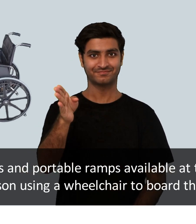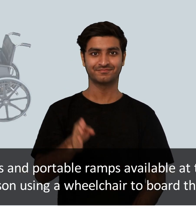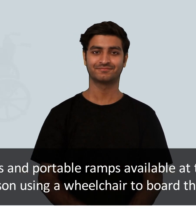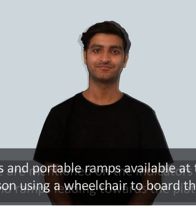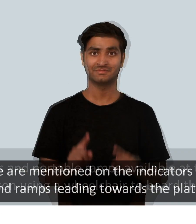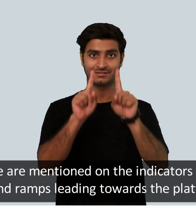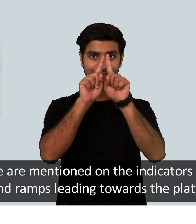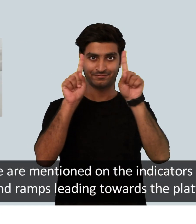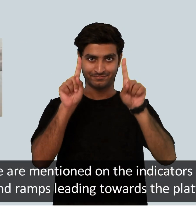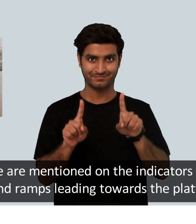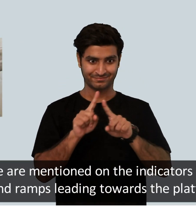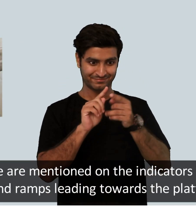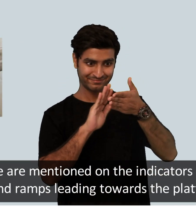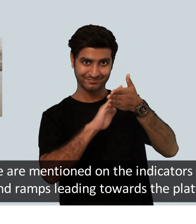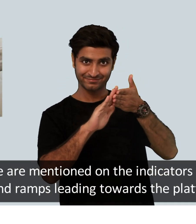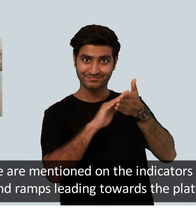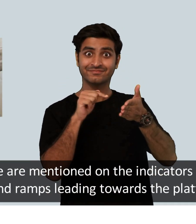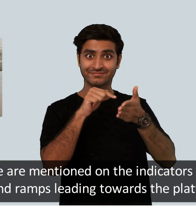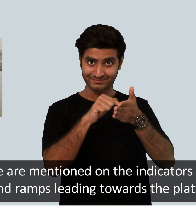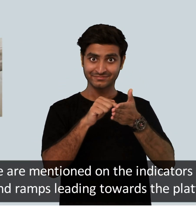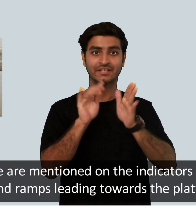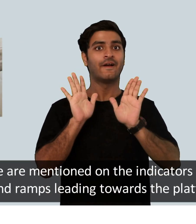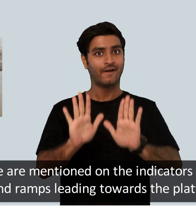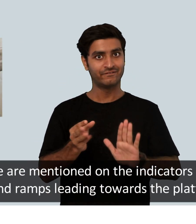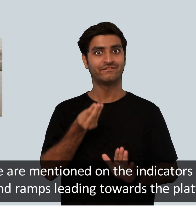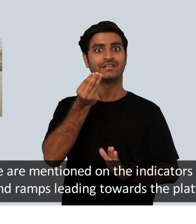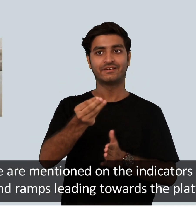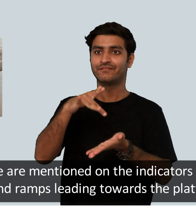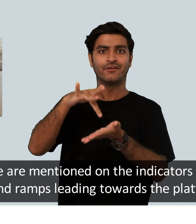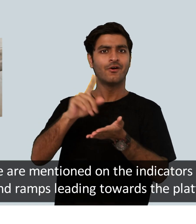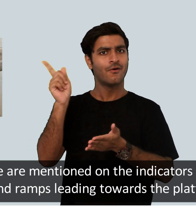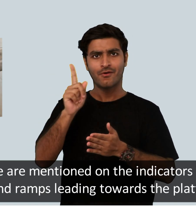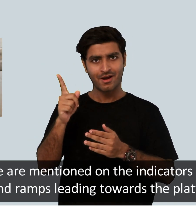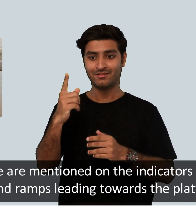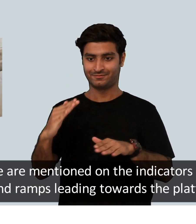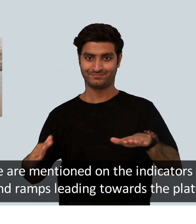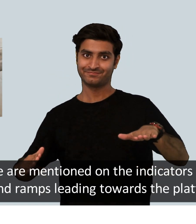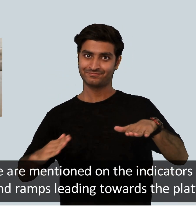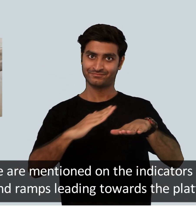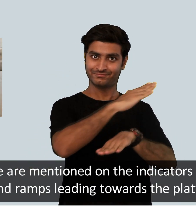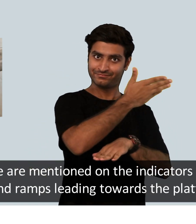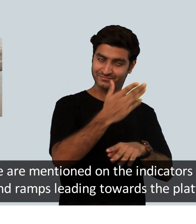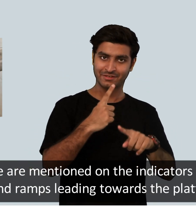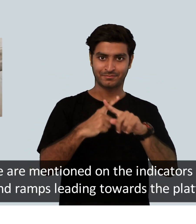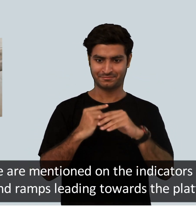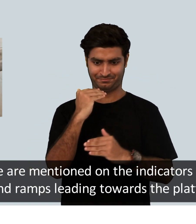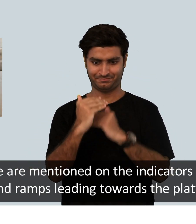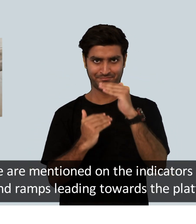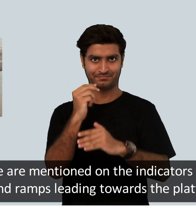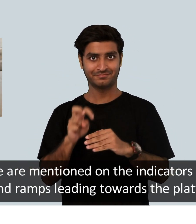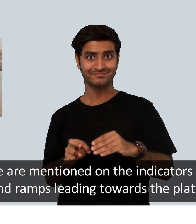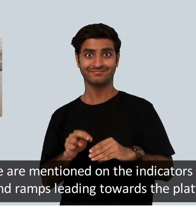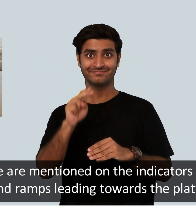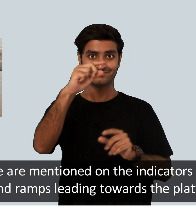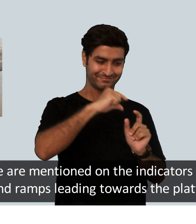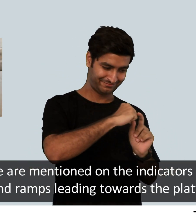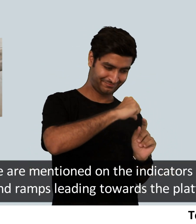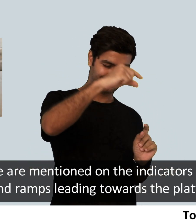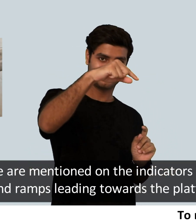train. Platform numbers in Braille are mentioned on the indicators installed on the railings of stairs and